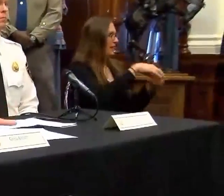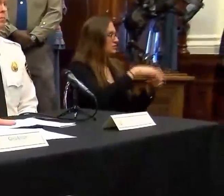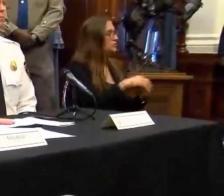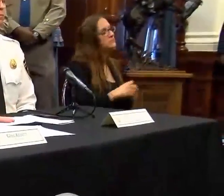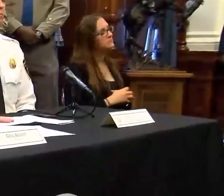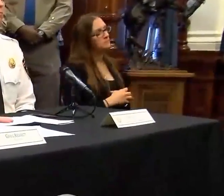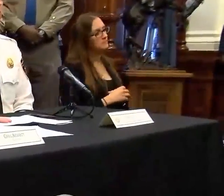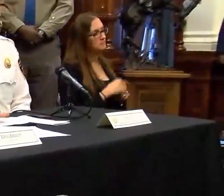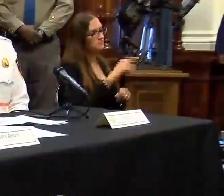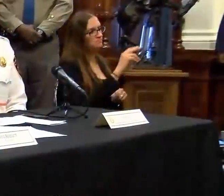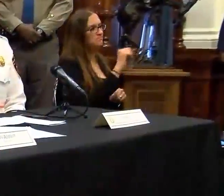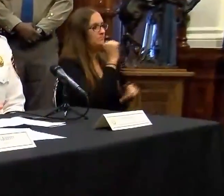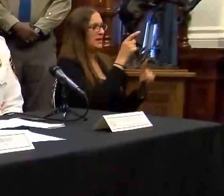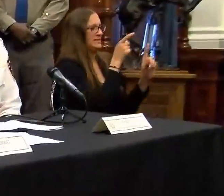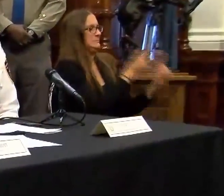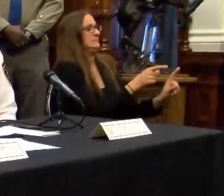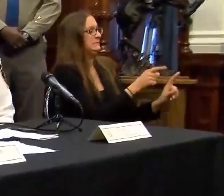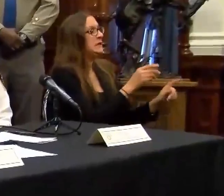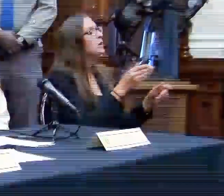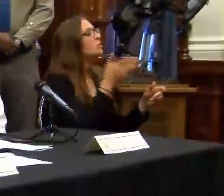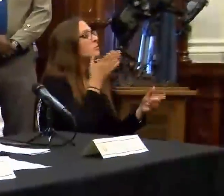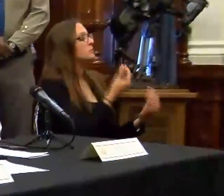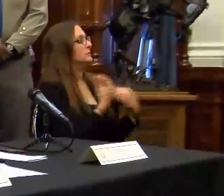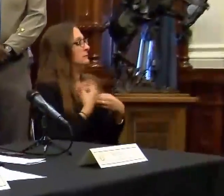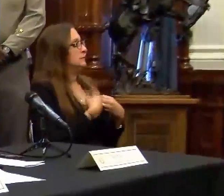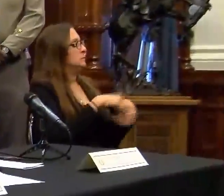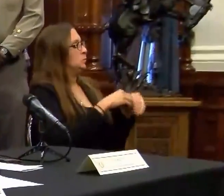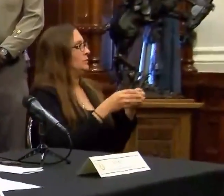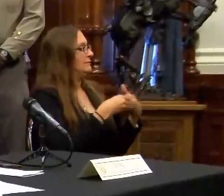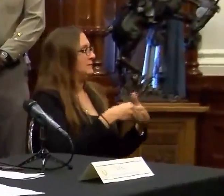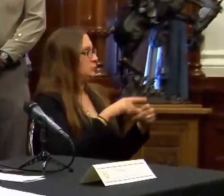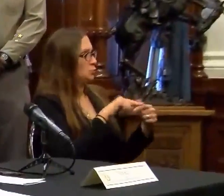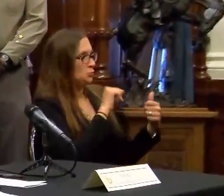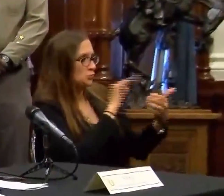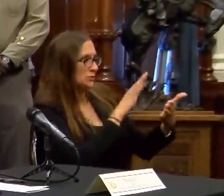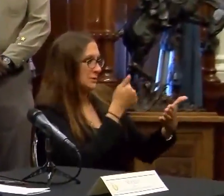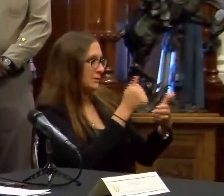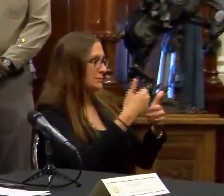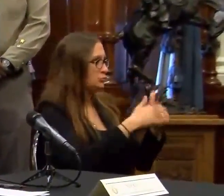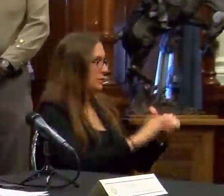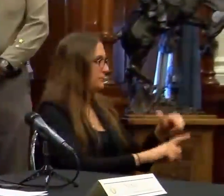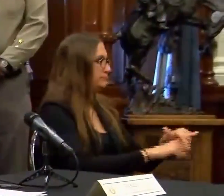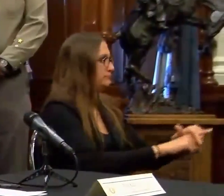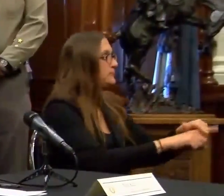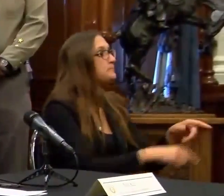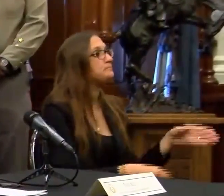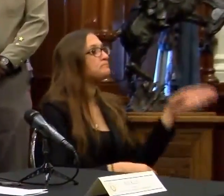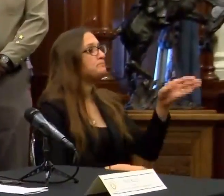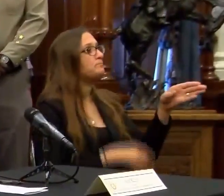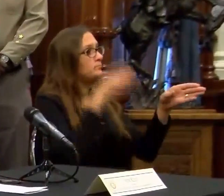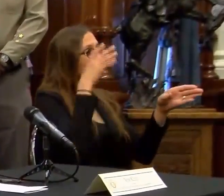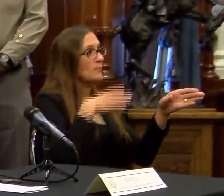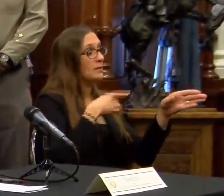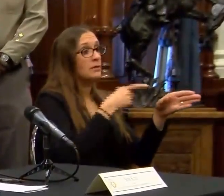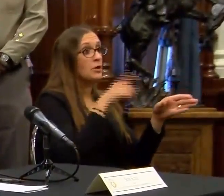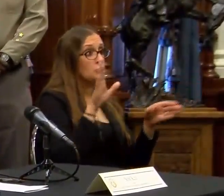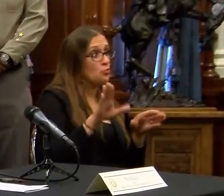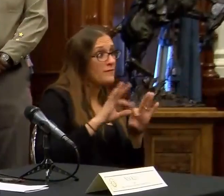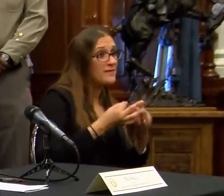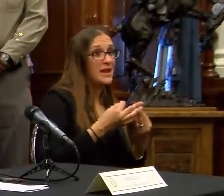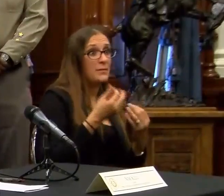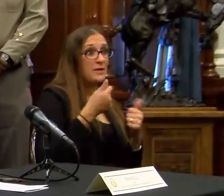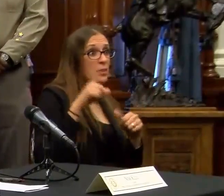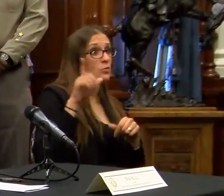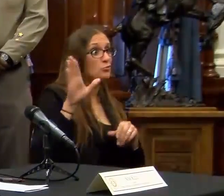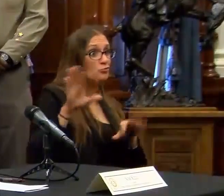Not specifically. It gives us flexibility to address any issue that may come up. Governor, have you, your family, or anyone in your office